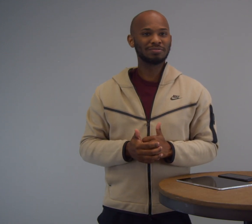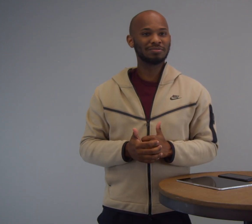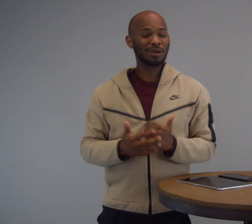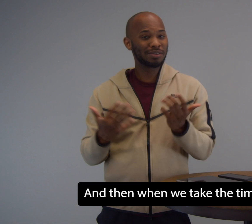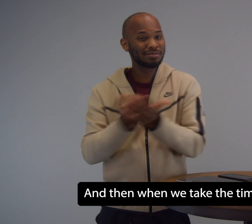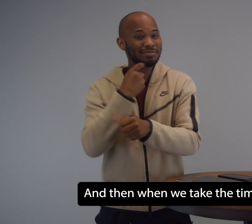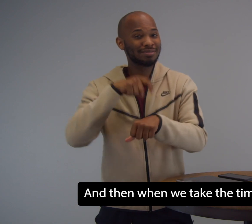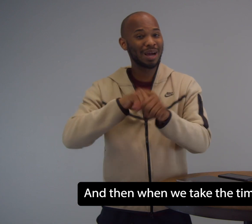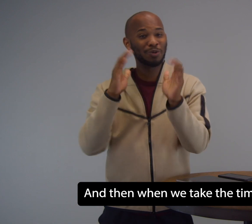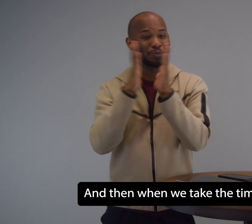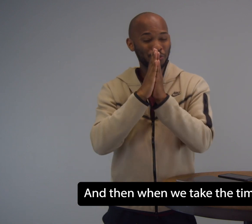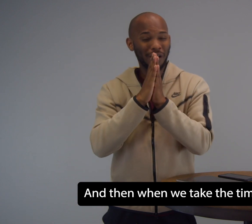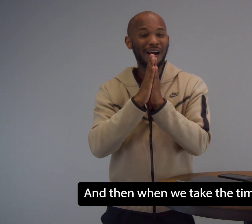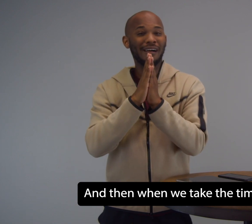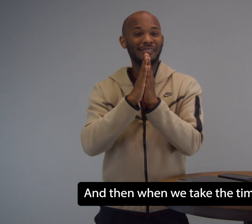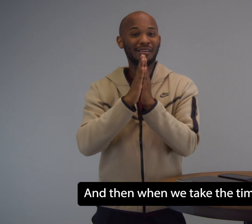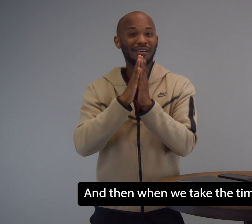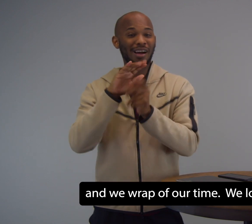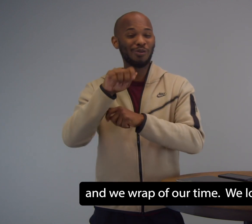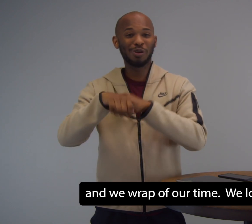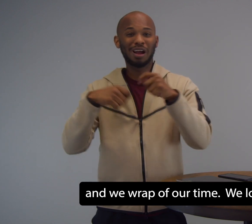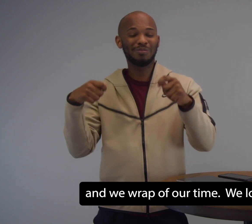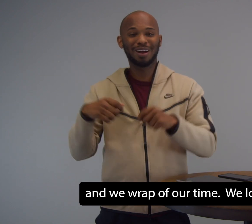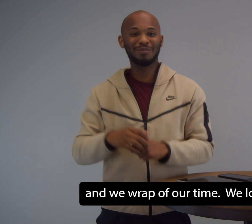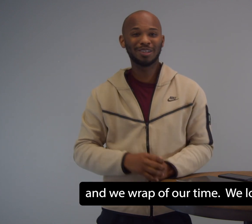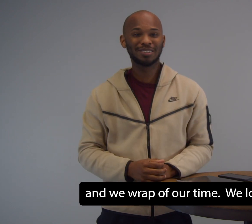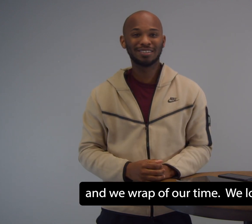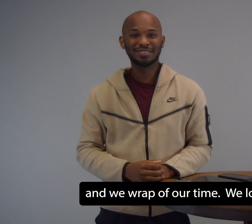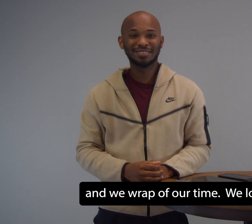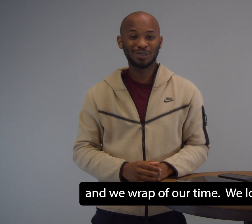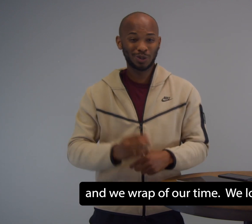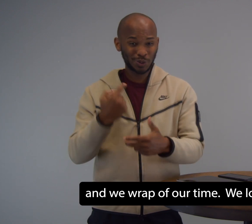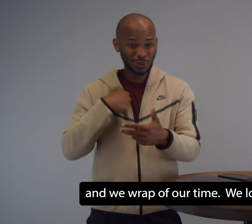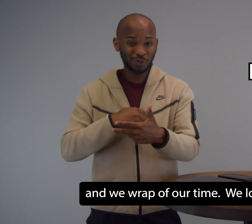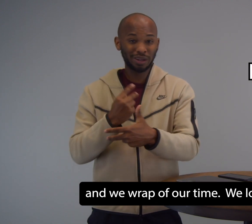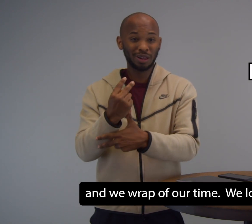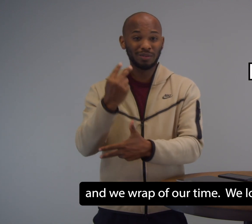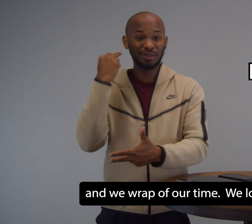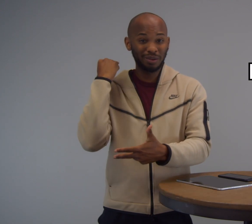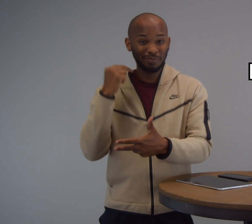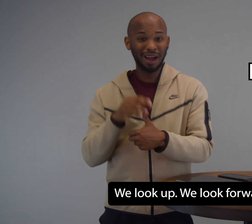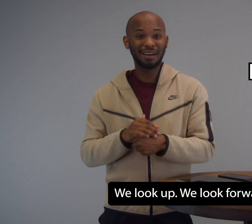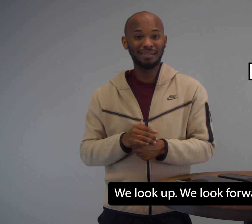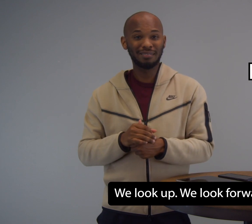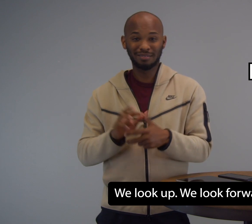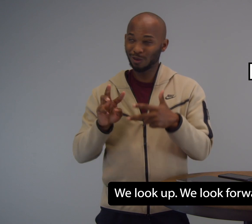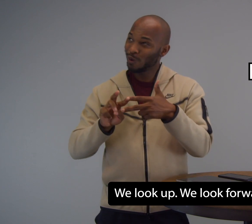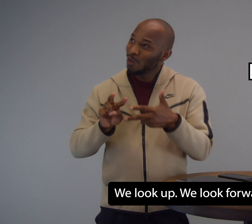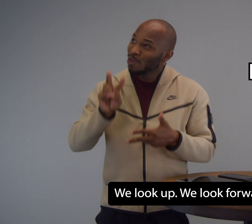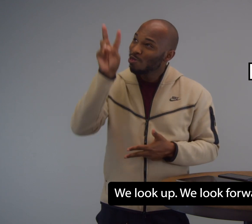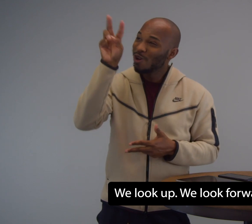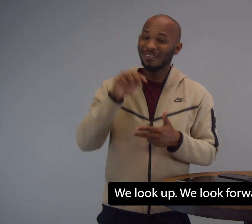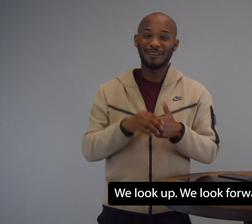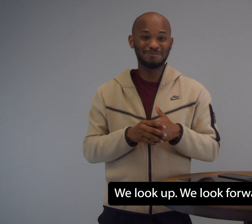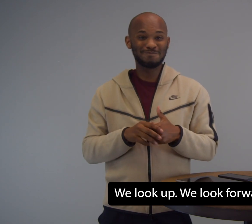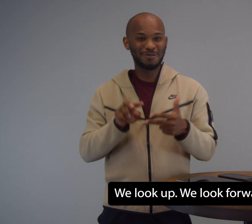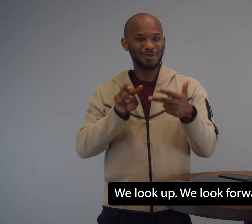And then we take the time to pray, and we wrap up our time. We look back, we look up, and we look forward.